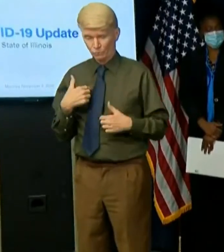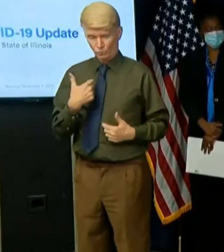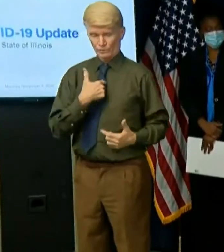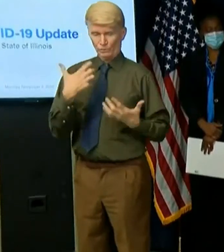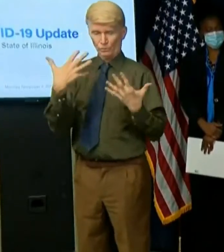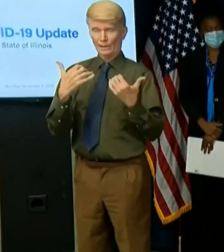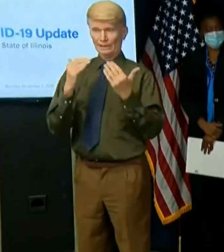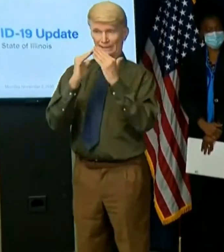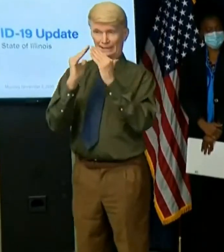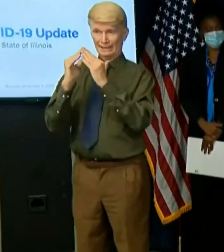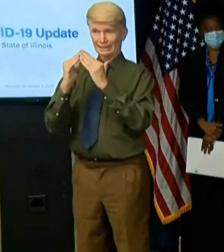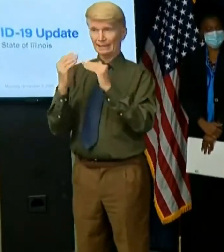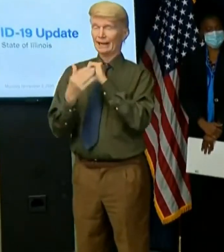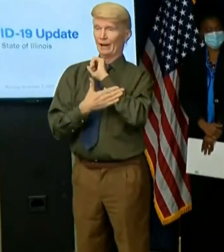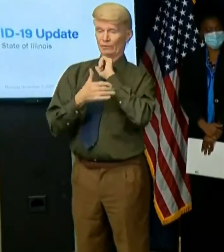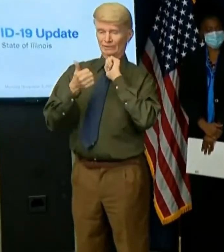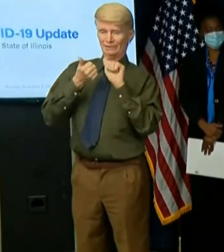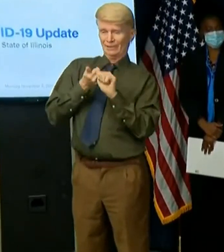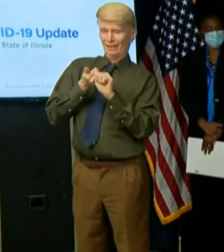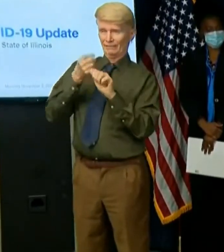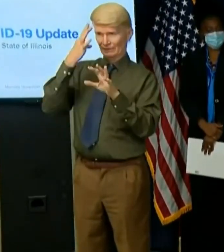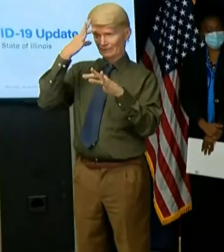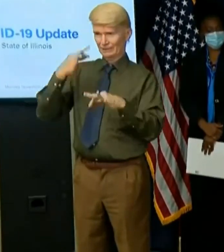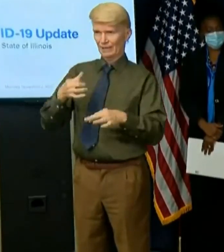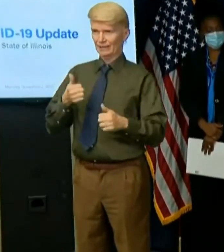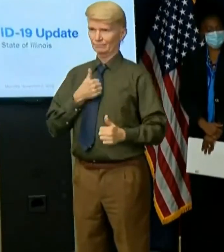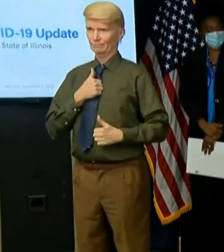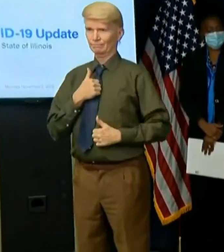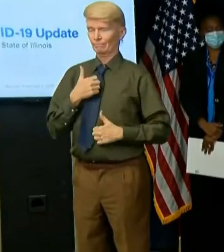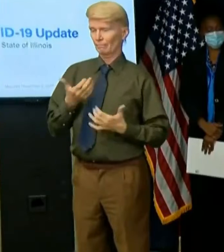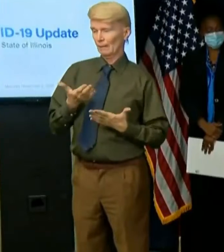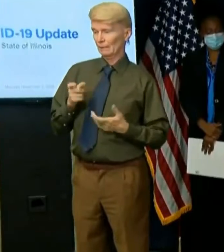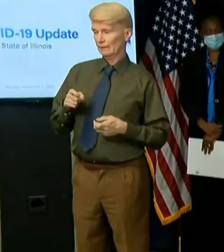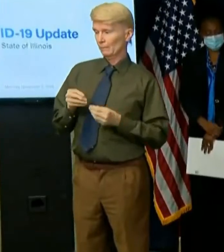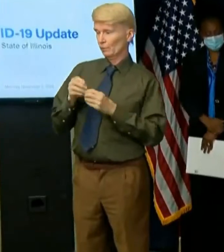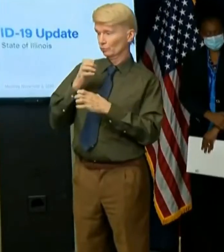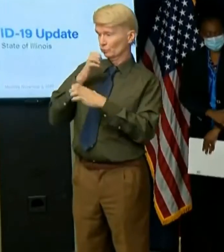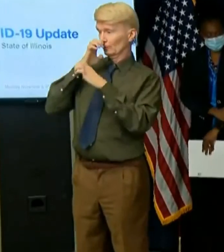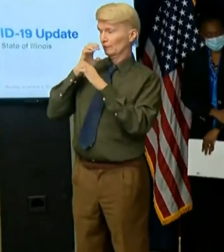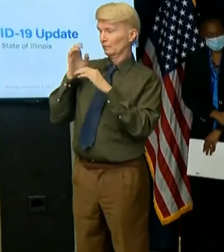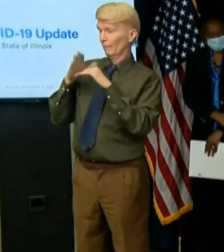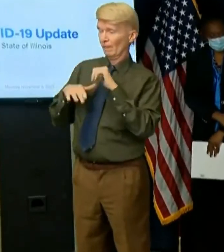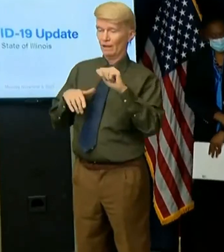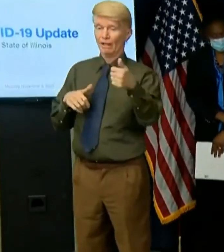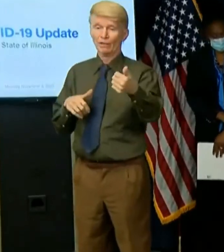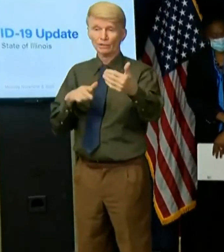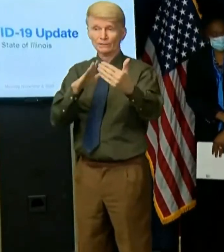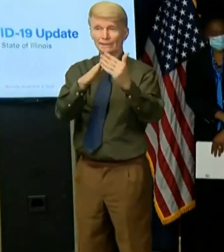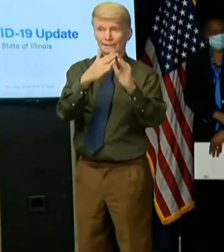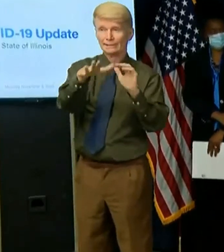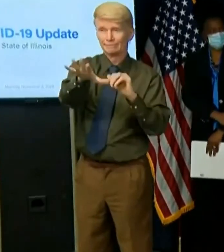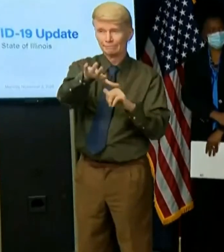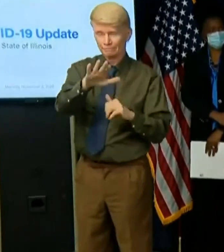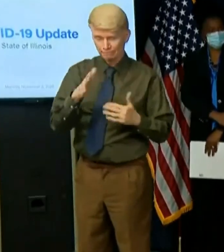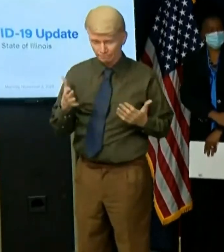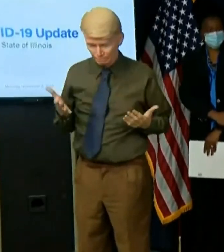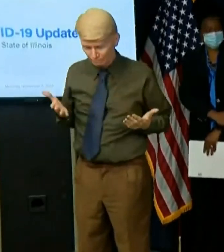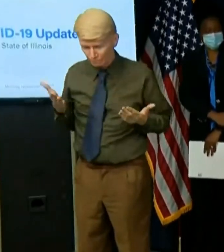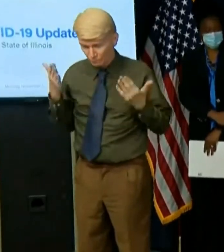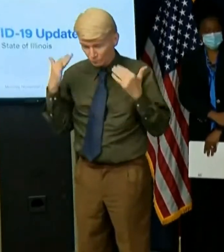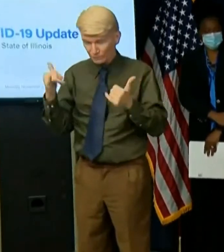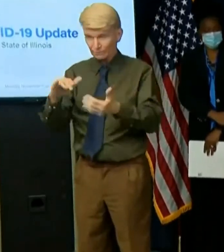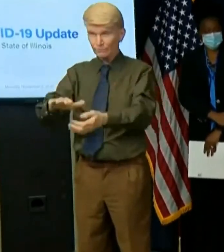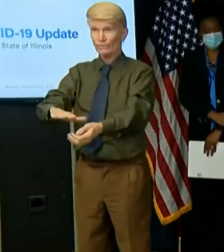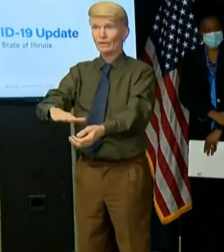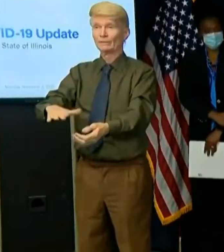counties to make decisions for themselves about whether they should have tighter mitigations, because it is true that some areas, we've talked about